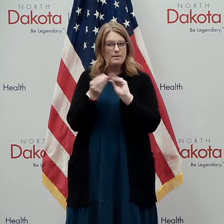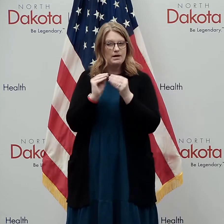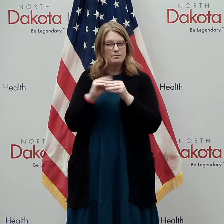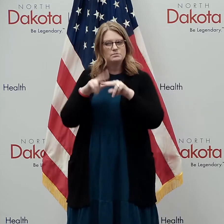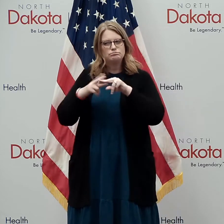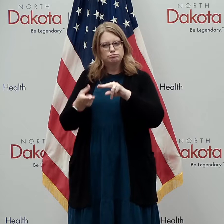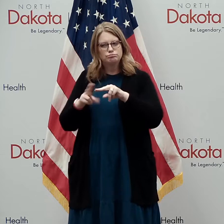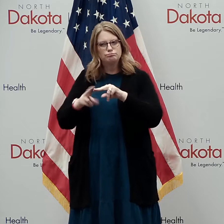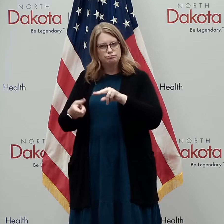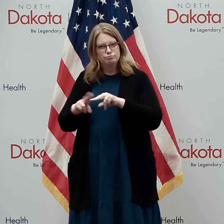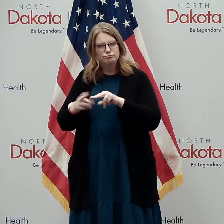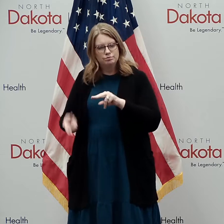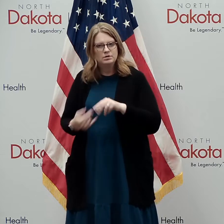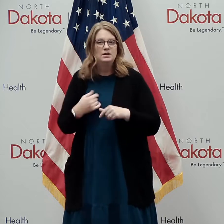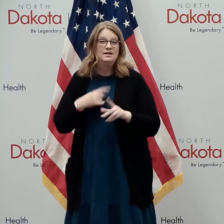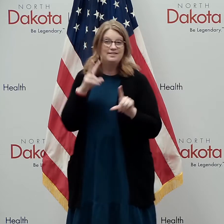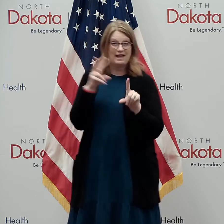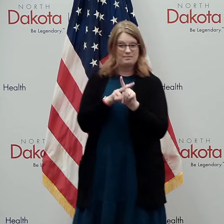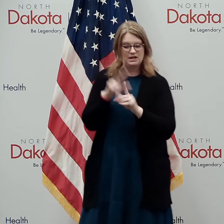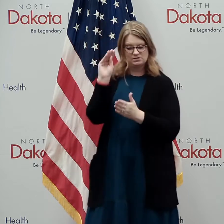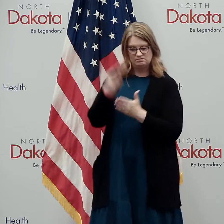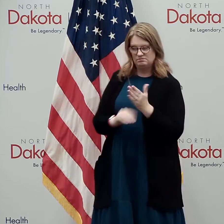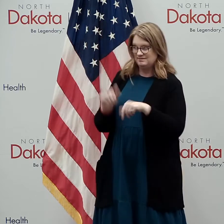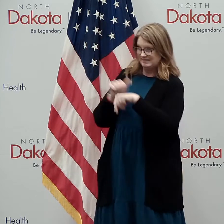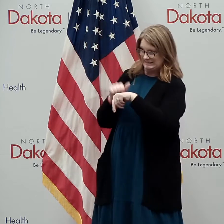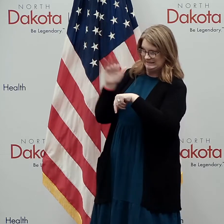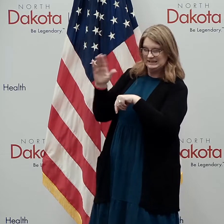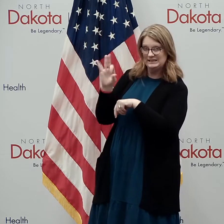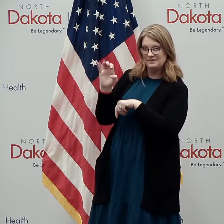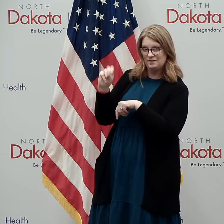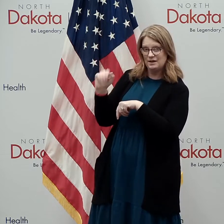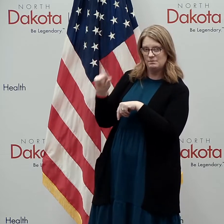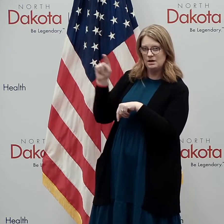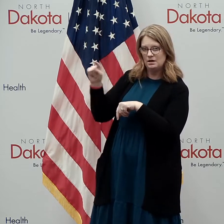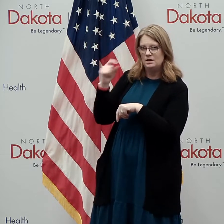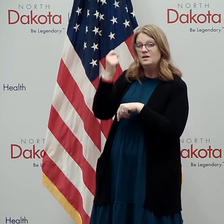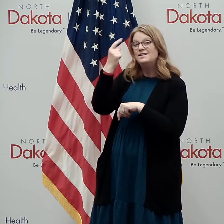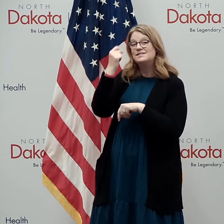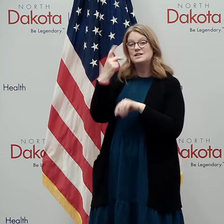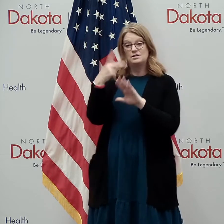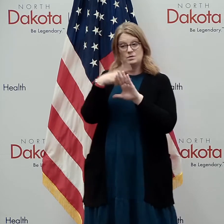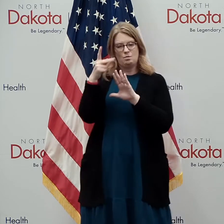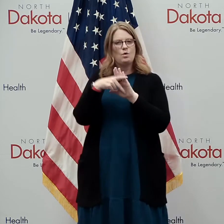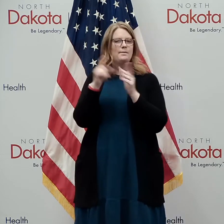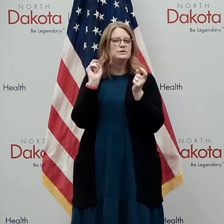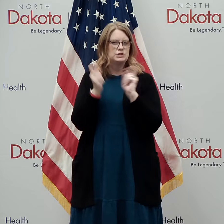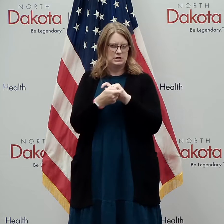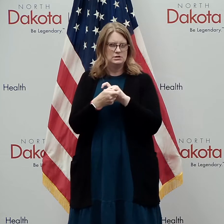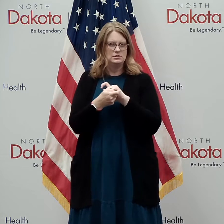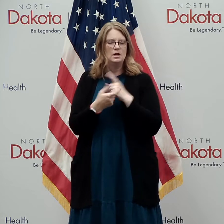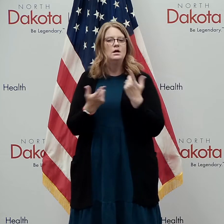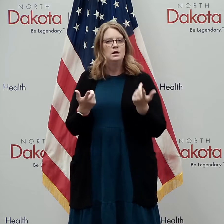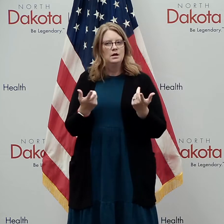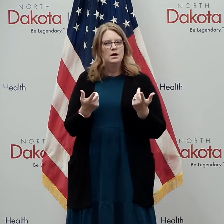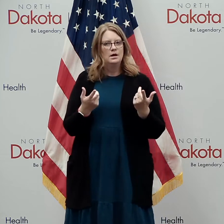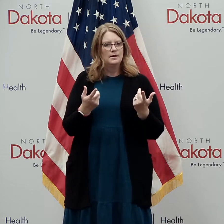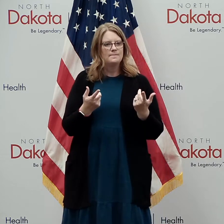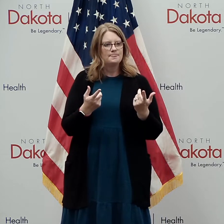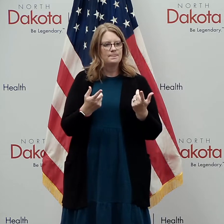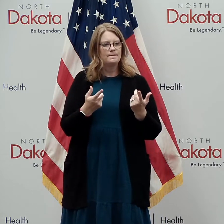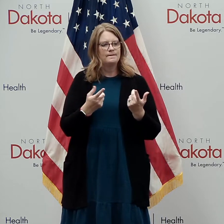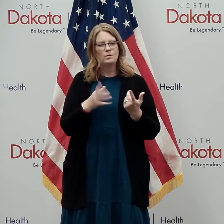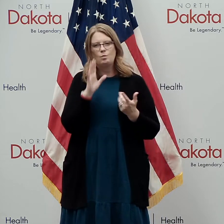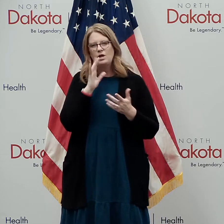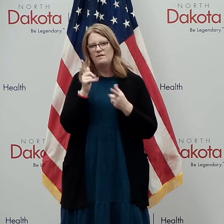the application to FEMA today. There is a number of programming changes that will have to be made. We anticipate that we'll get